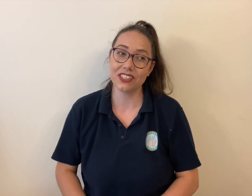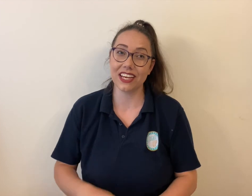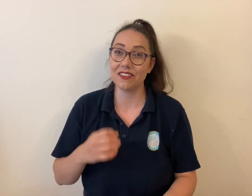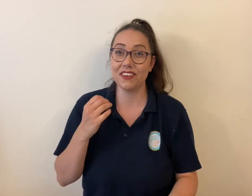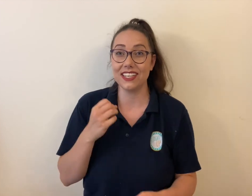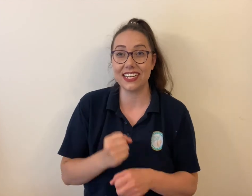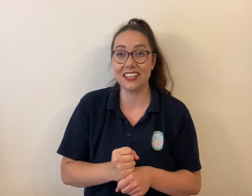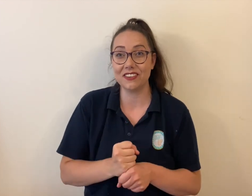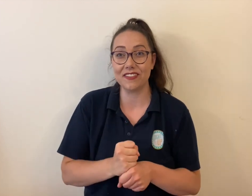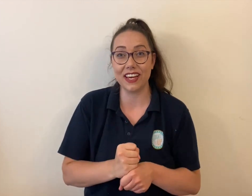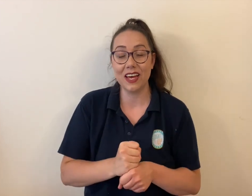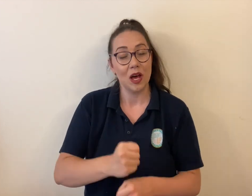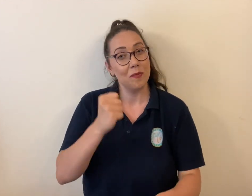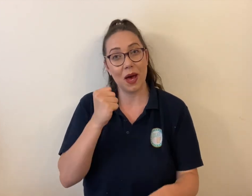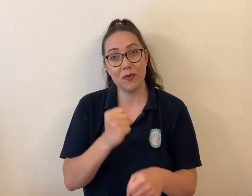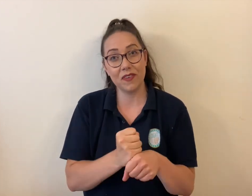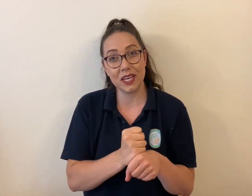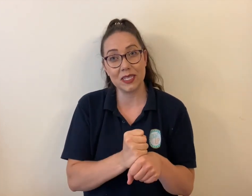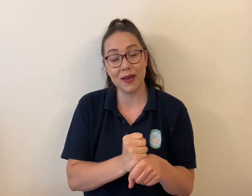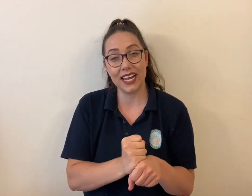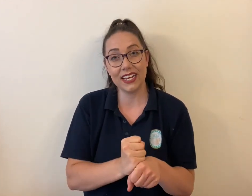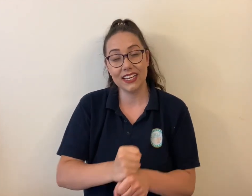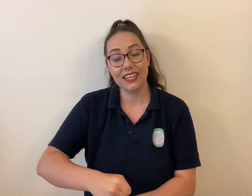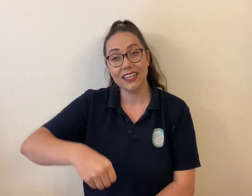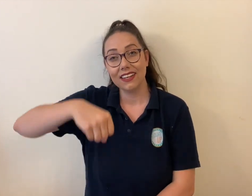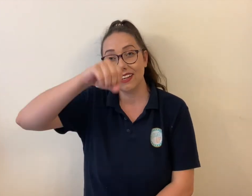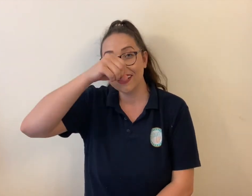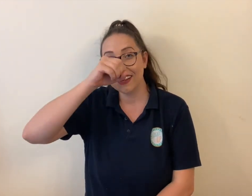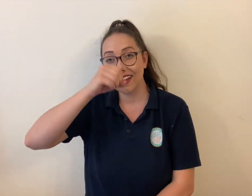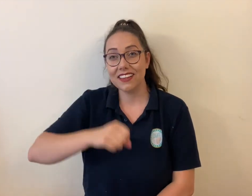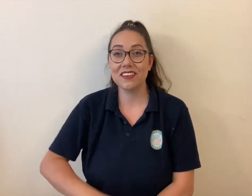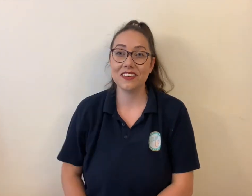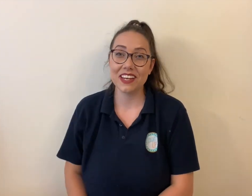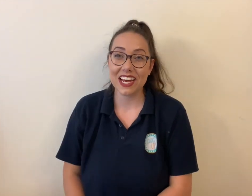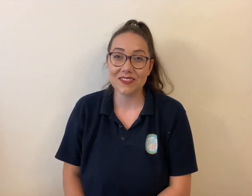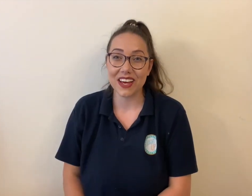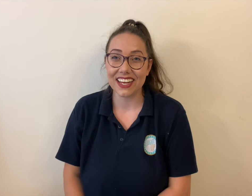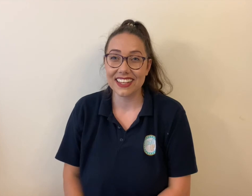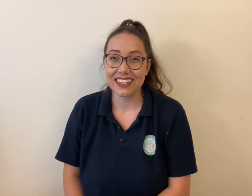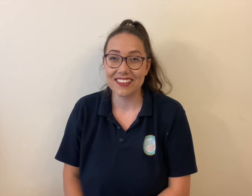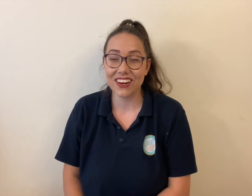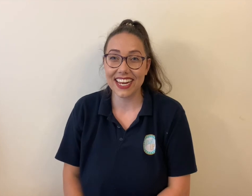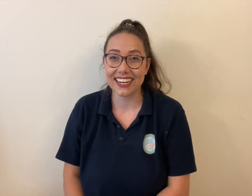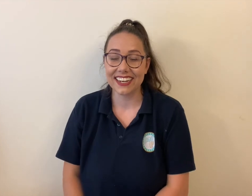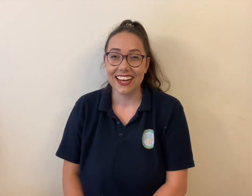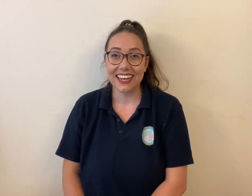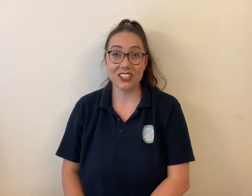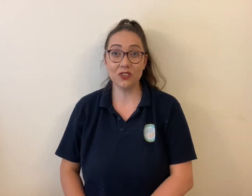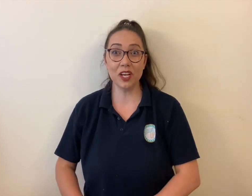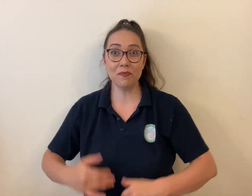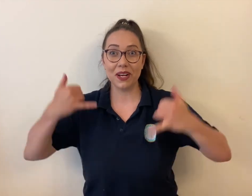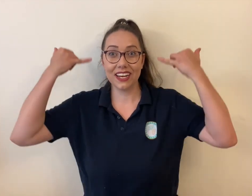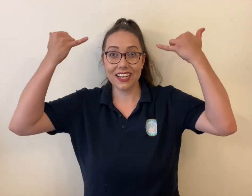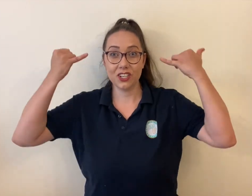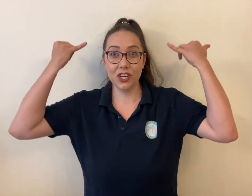take the first letter of it, perhaps finger spelling, and then you do the next bit. Brilliant. Let's do sheep.